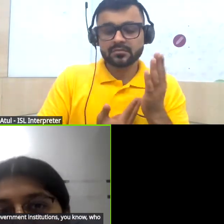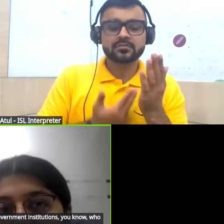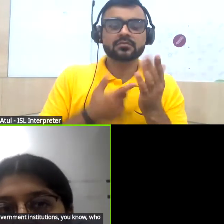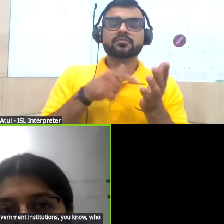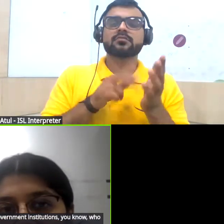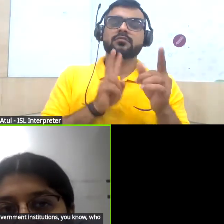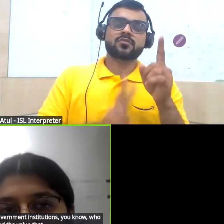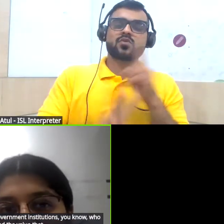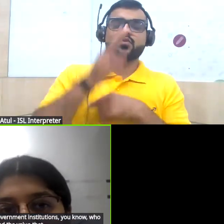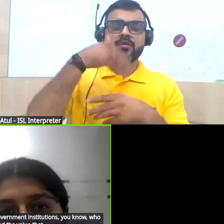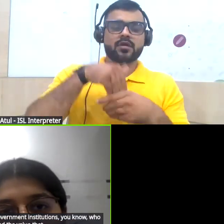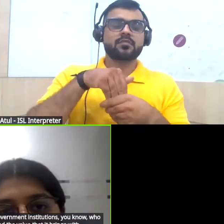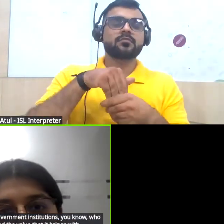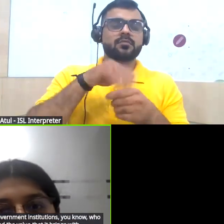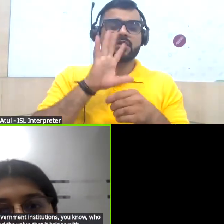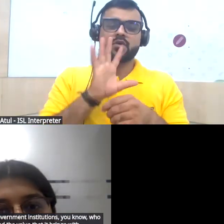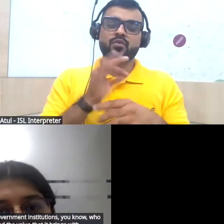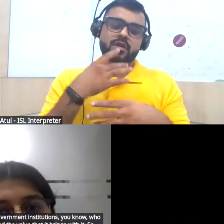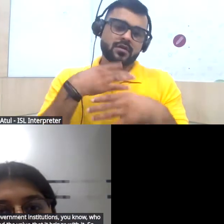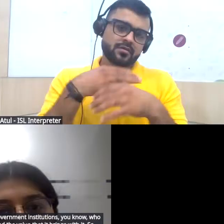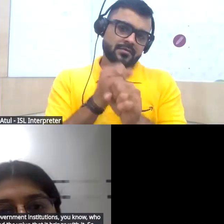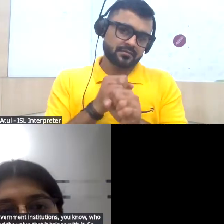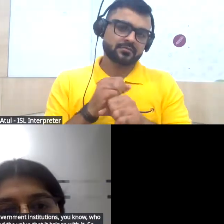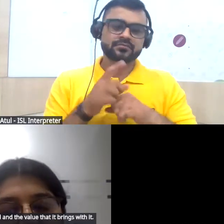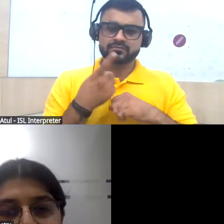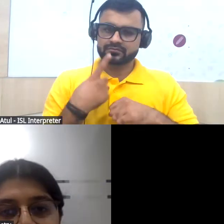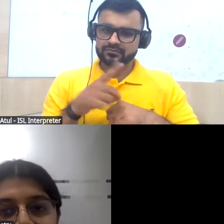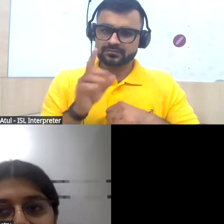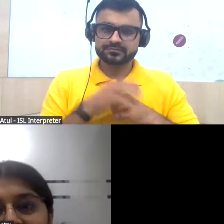and the value that it brings with it. So, Absolutely.